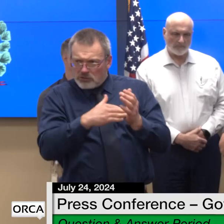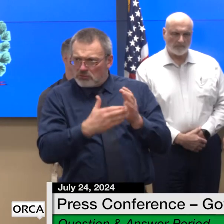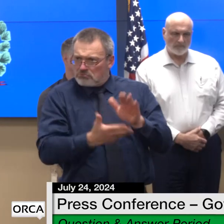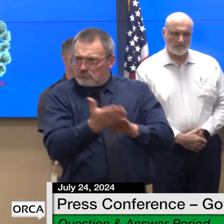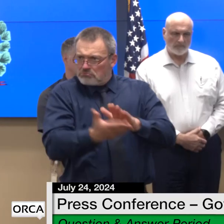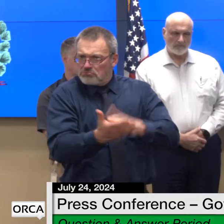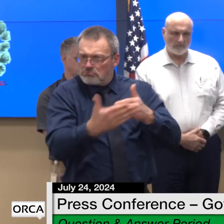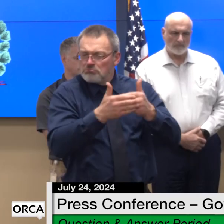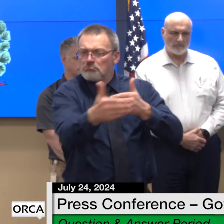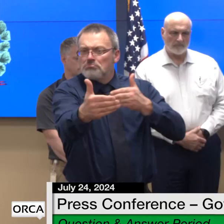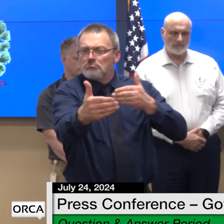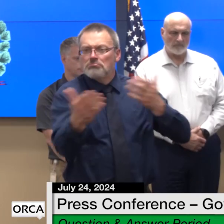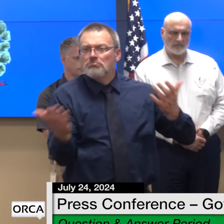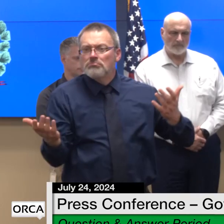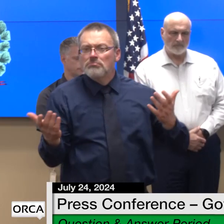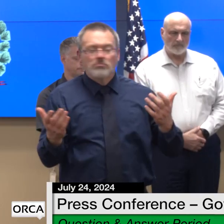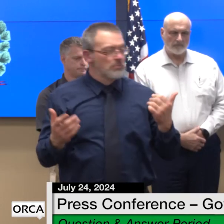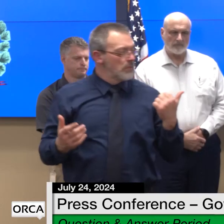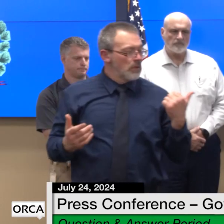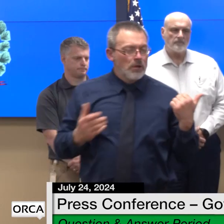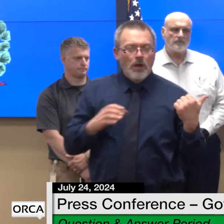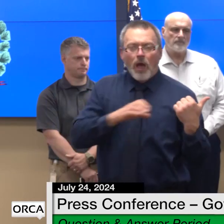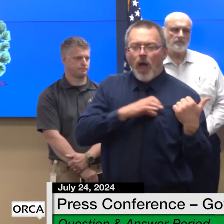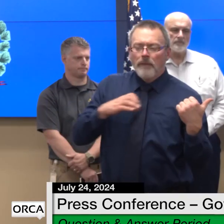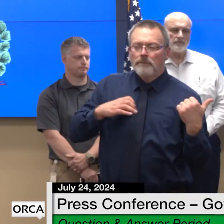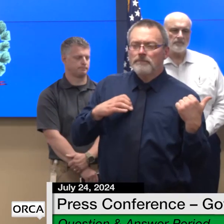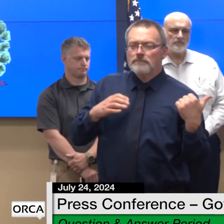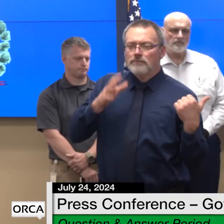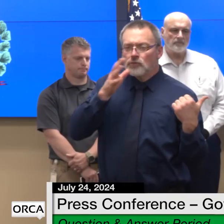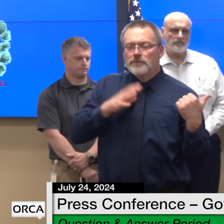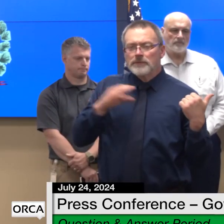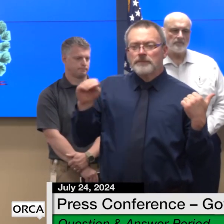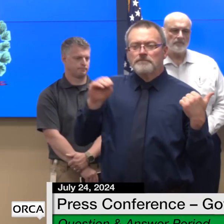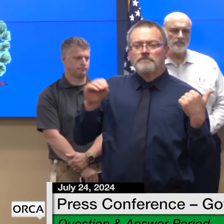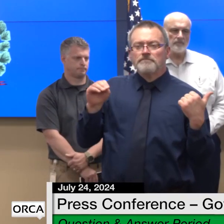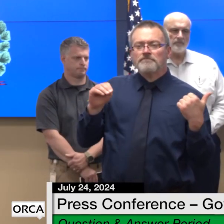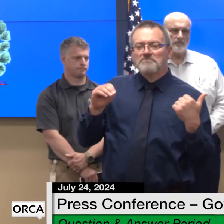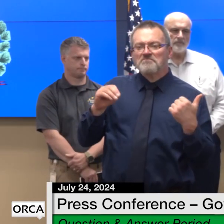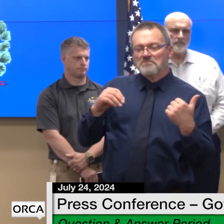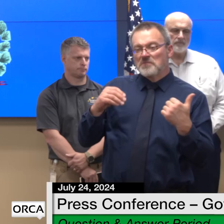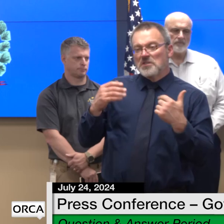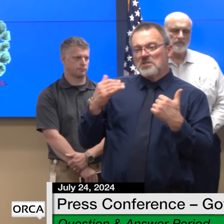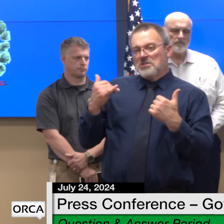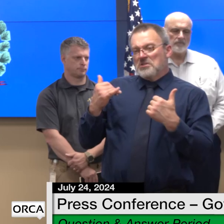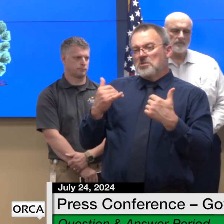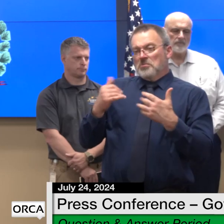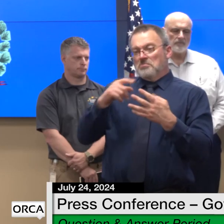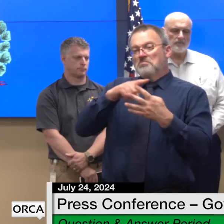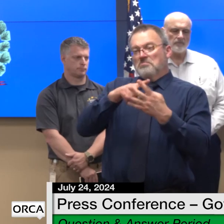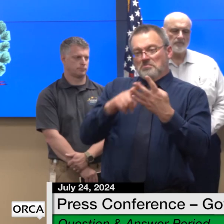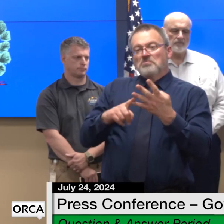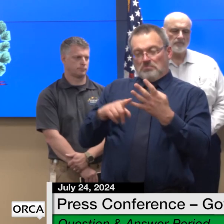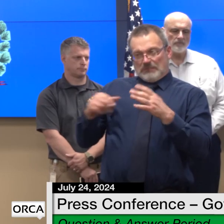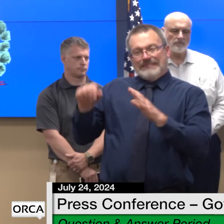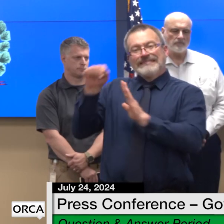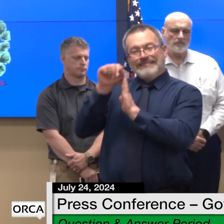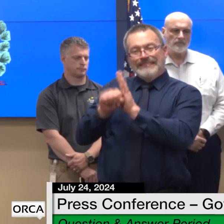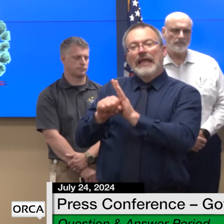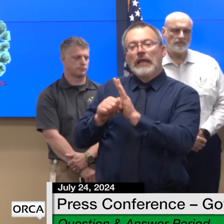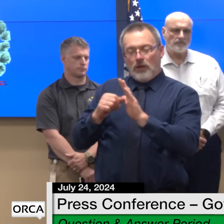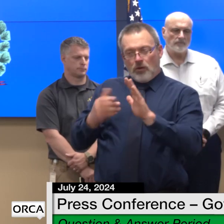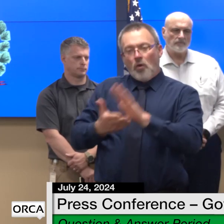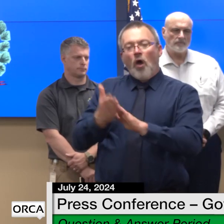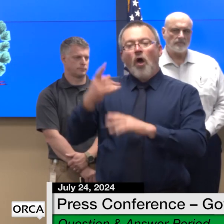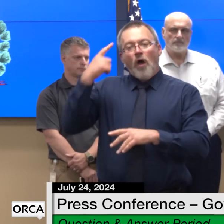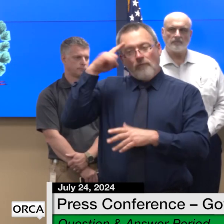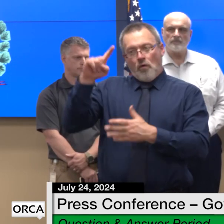So a note to what you just asked. 3 weeks is the answer to the state-run recovery centers. And some of the